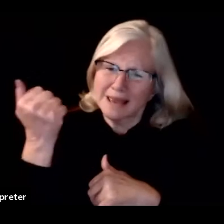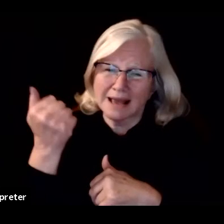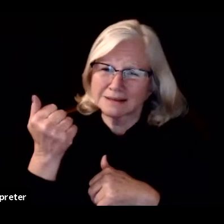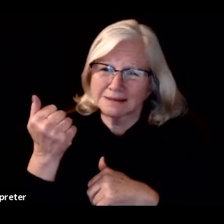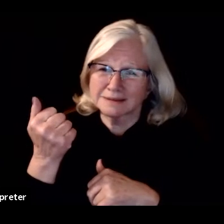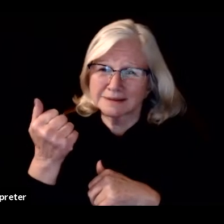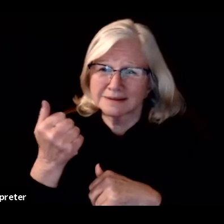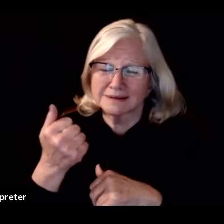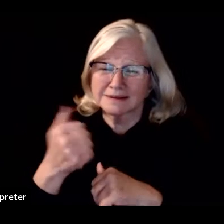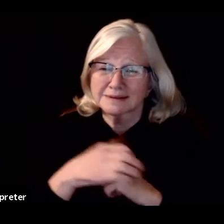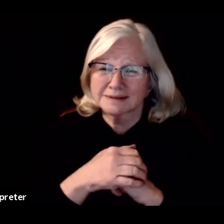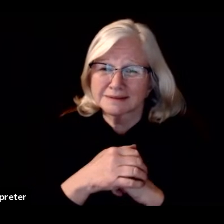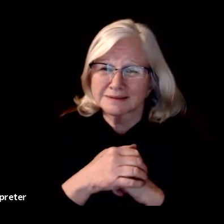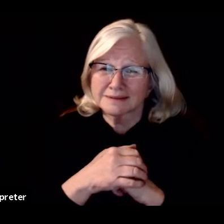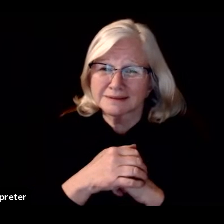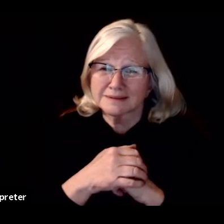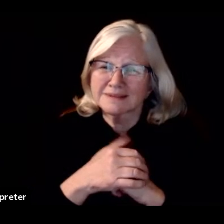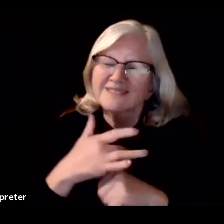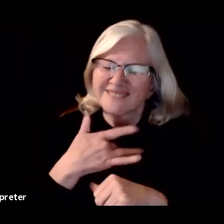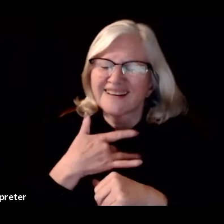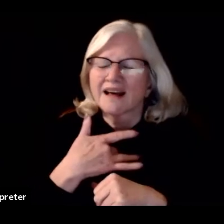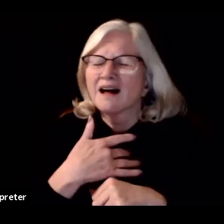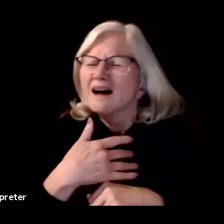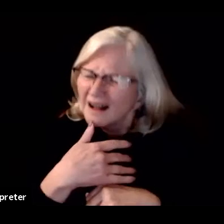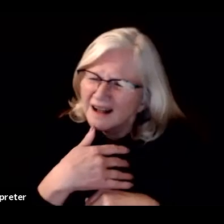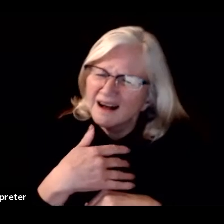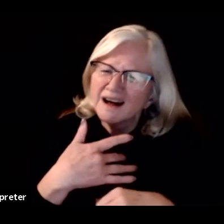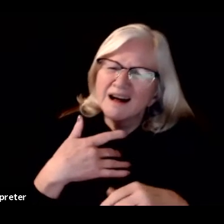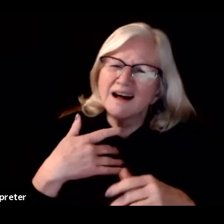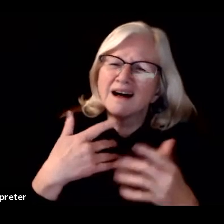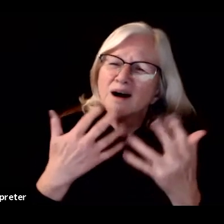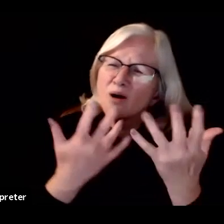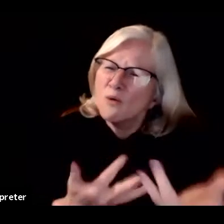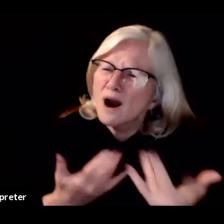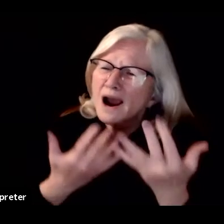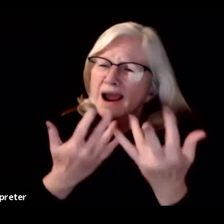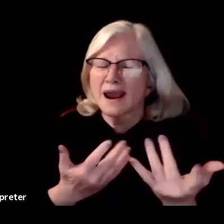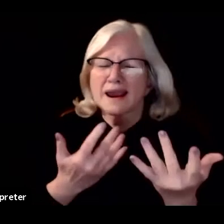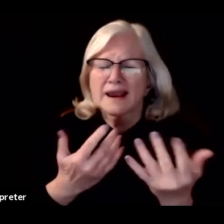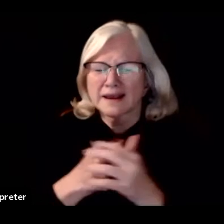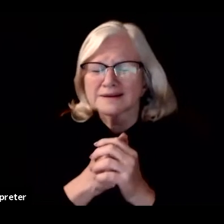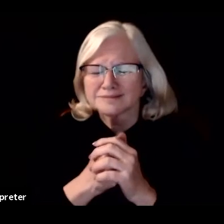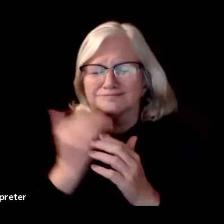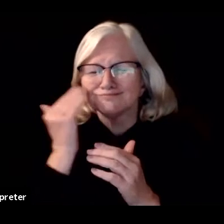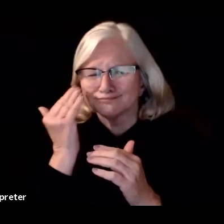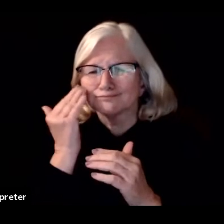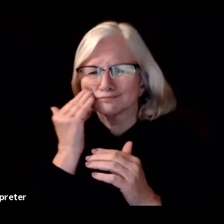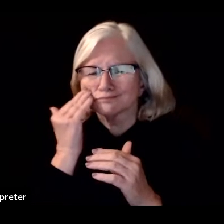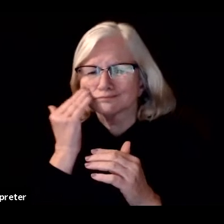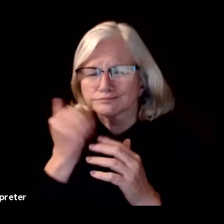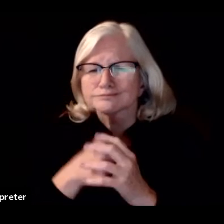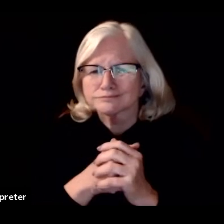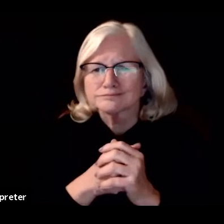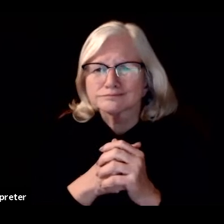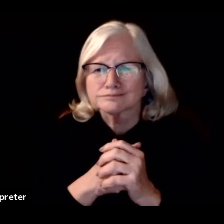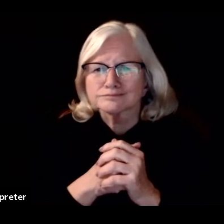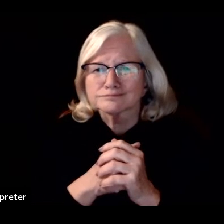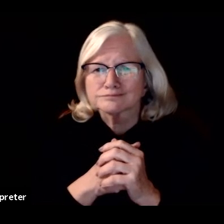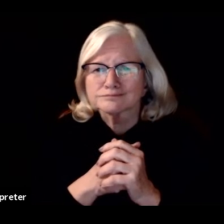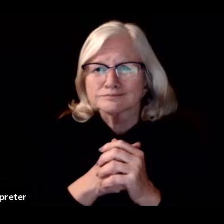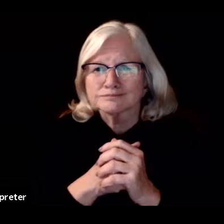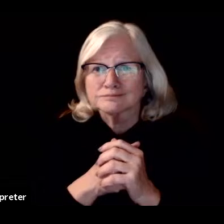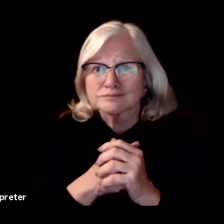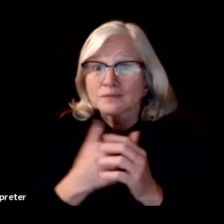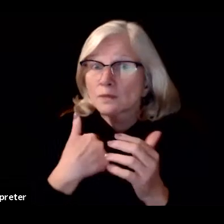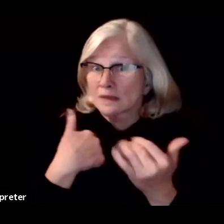vast majority of these tens of thousands of test results each day are coming within 48 to 72 hours